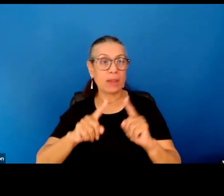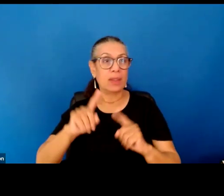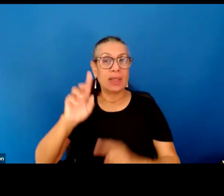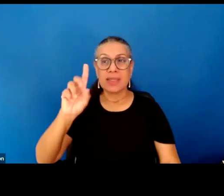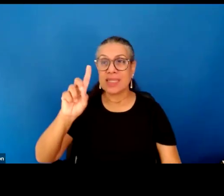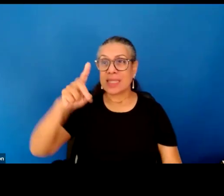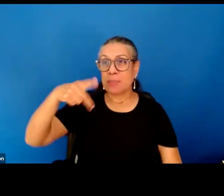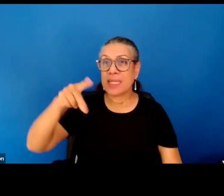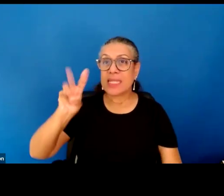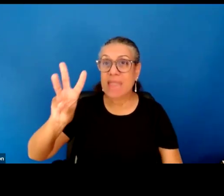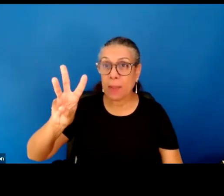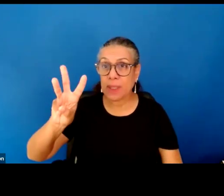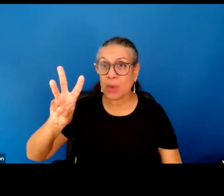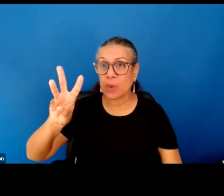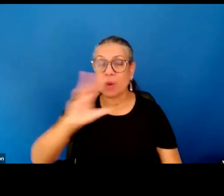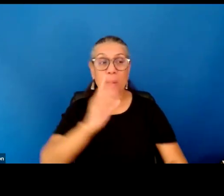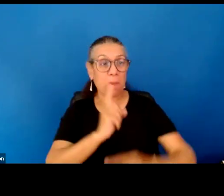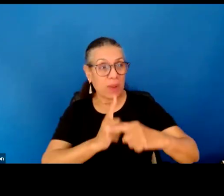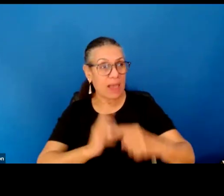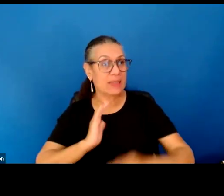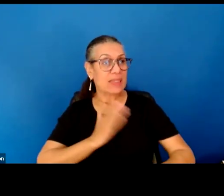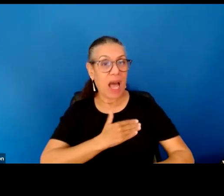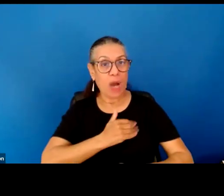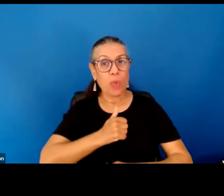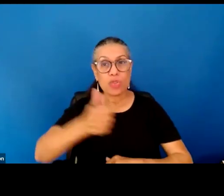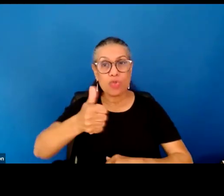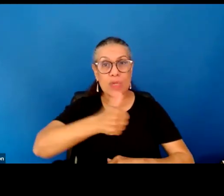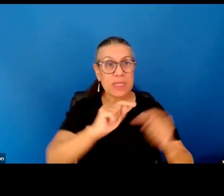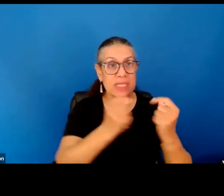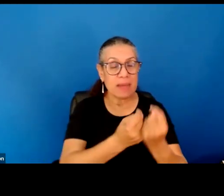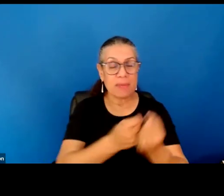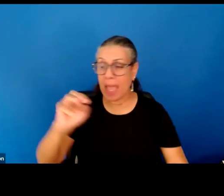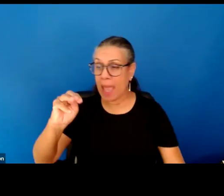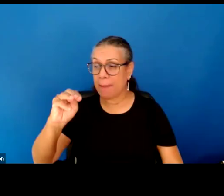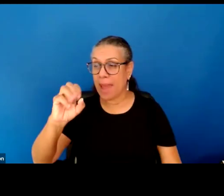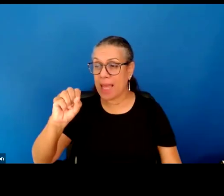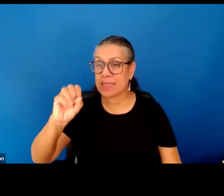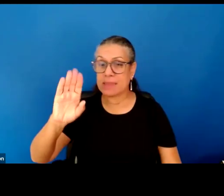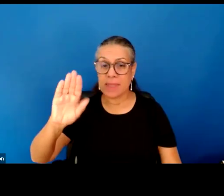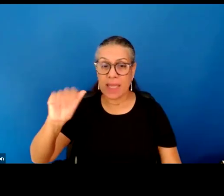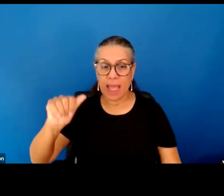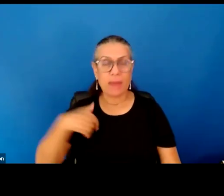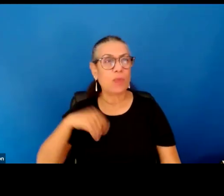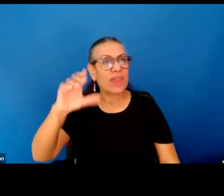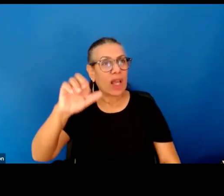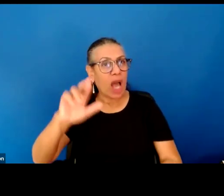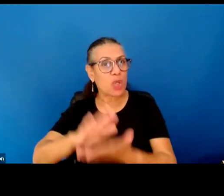city in conjunction with our operations team and with MSBA, particularly at the Carter School, which is,